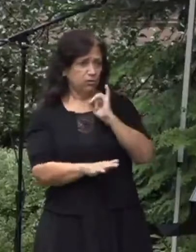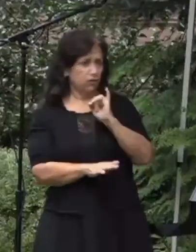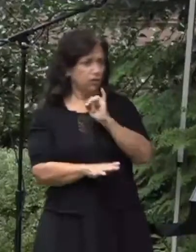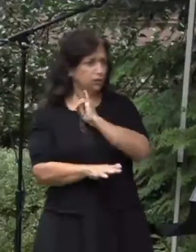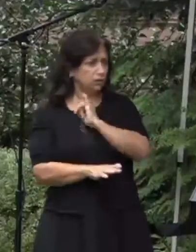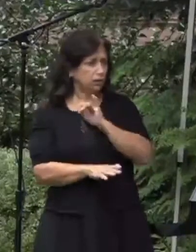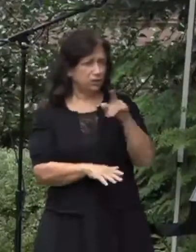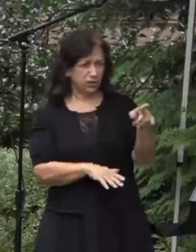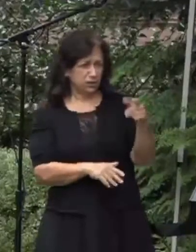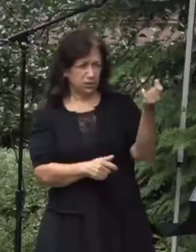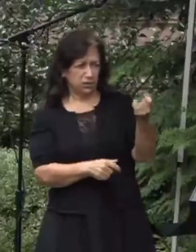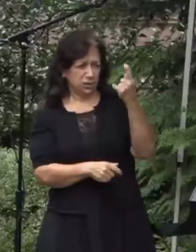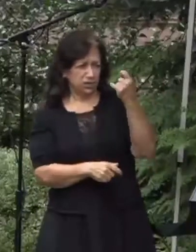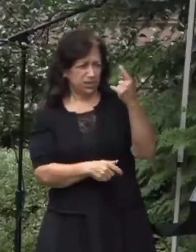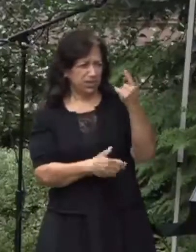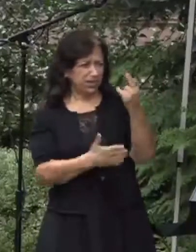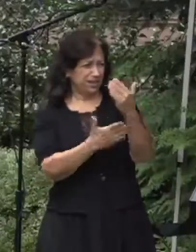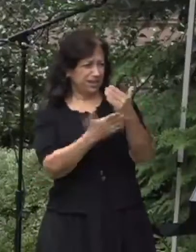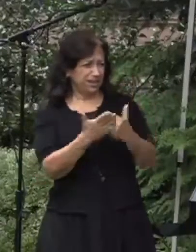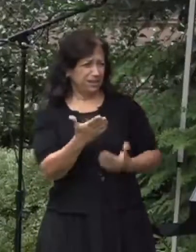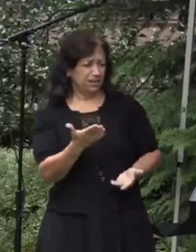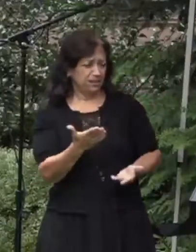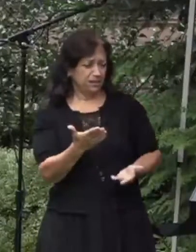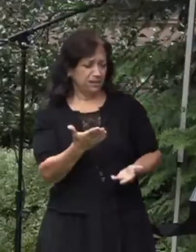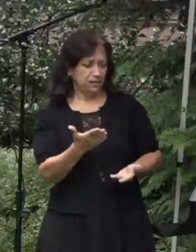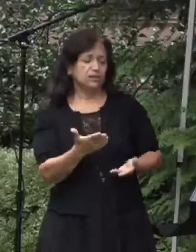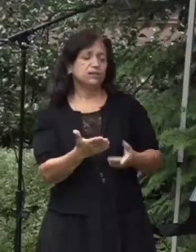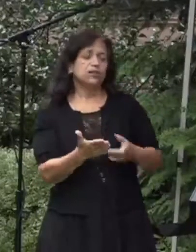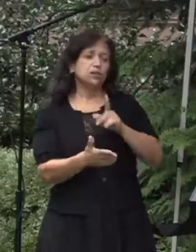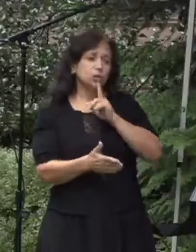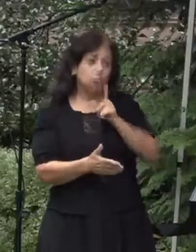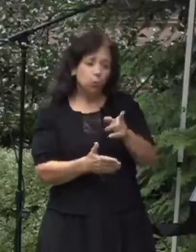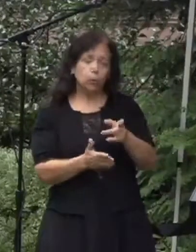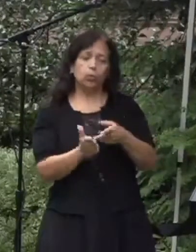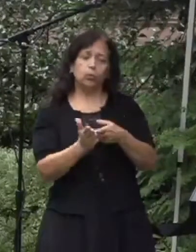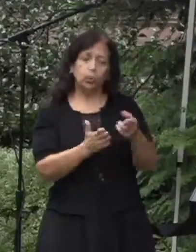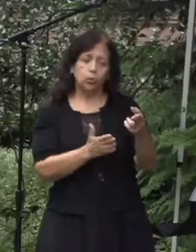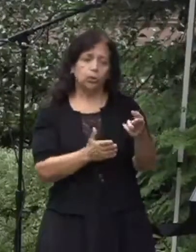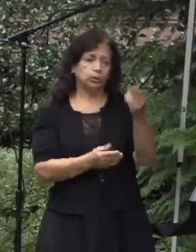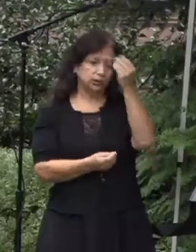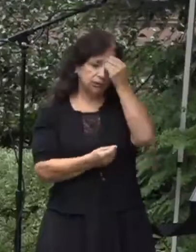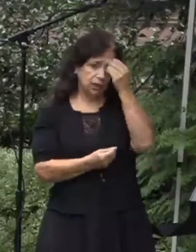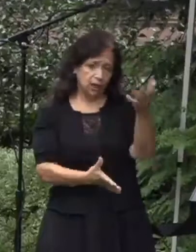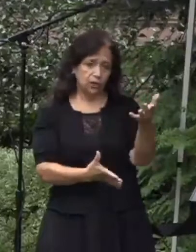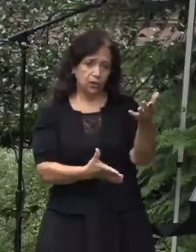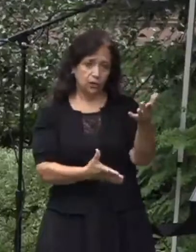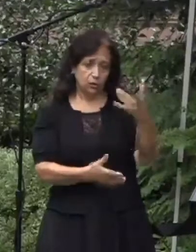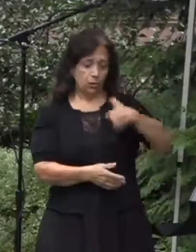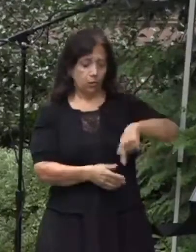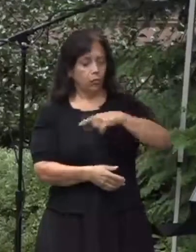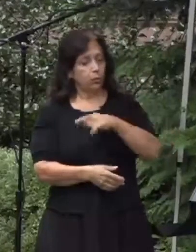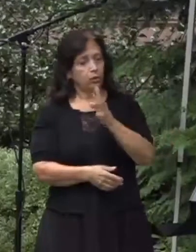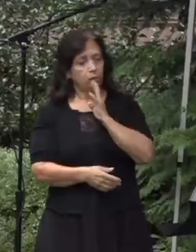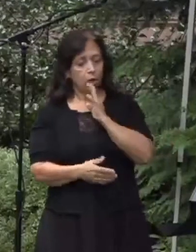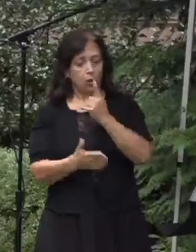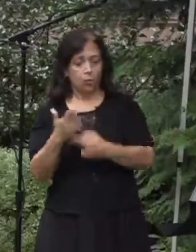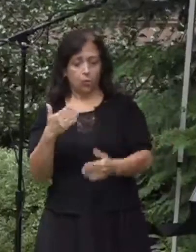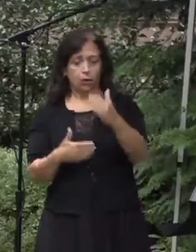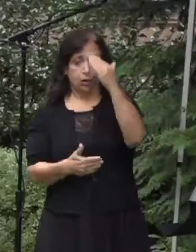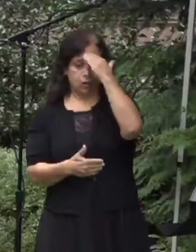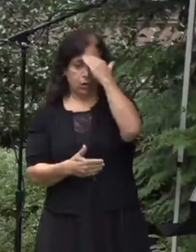you do not understand these things? Very truly I tell you, we speak of what we know